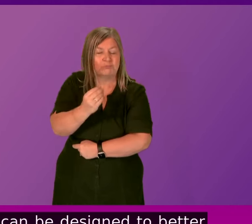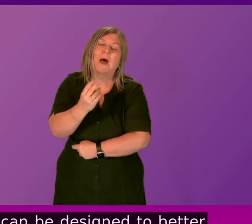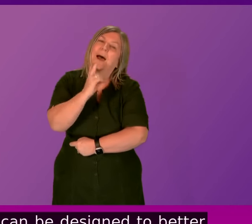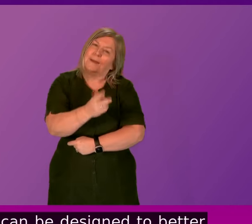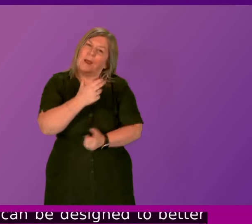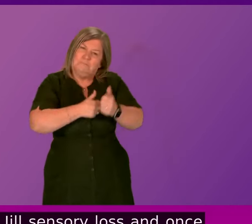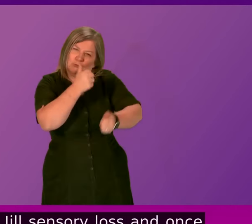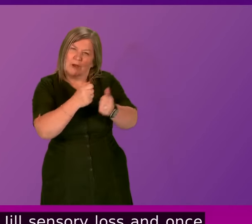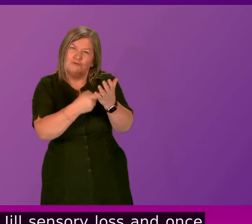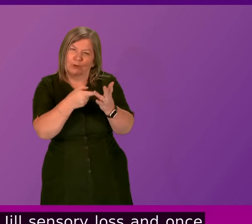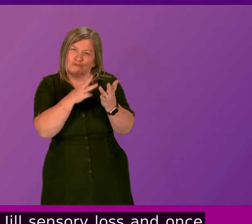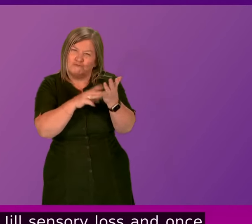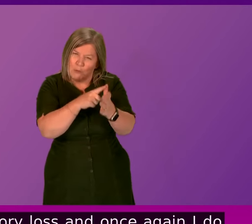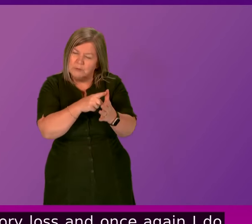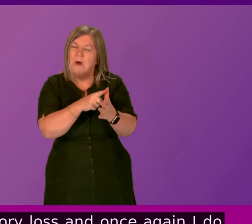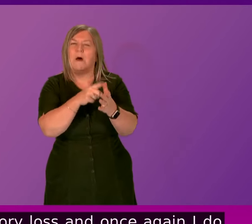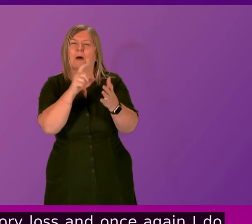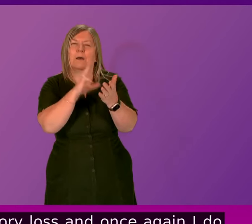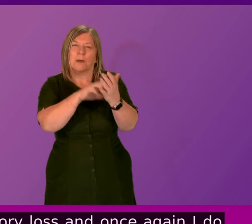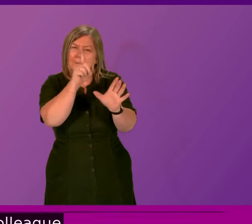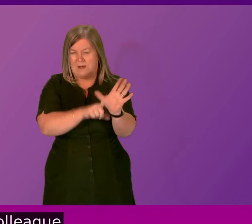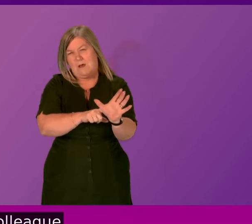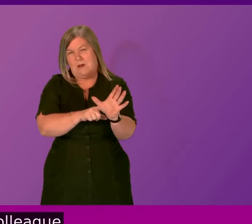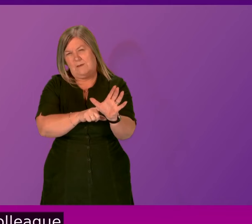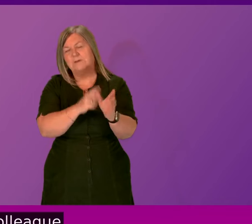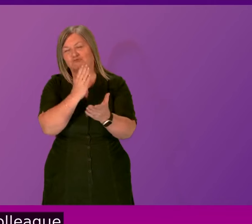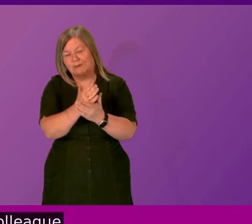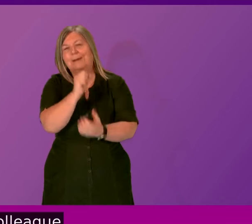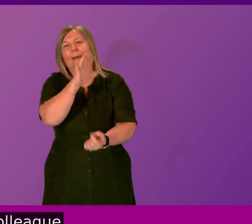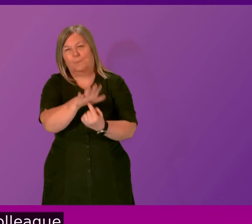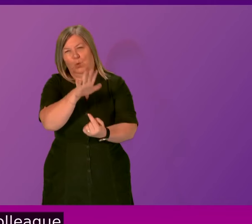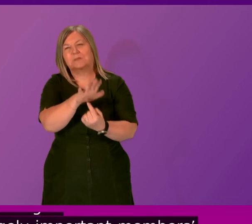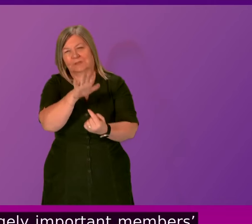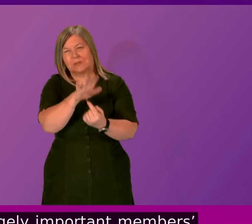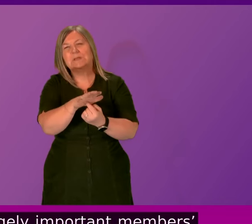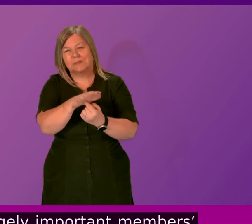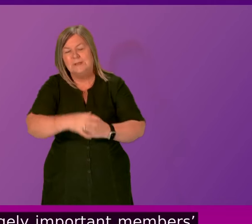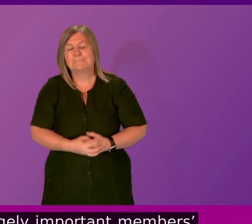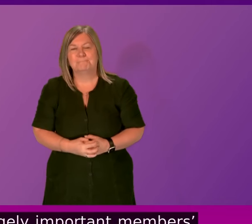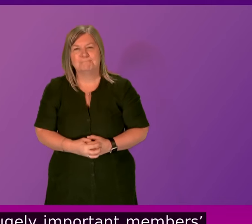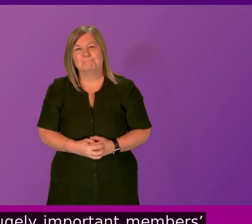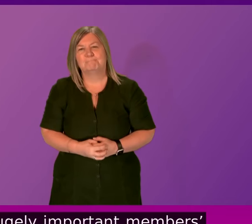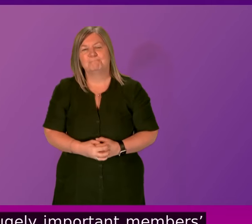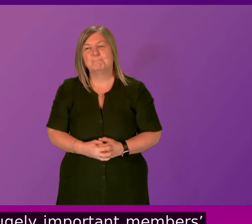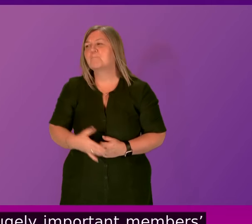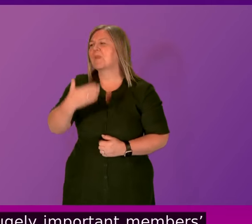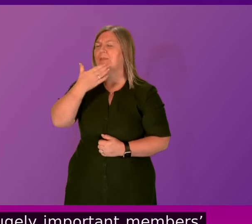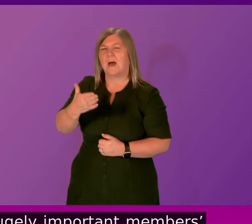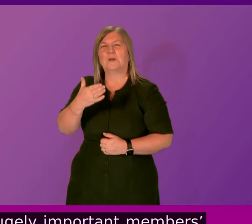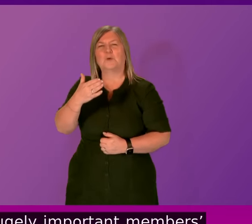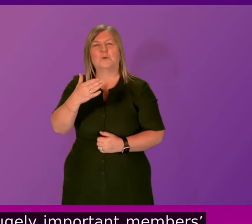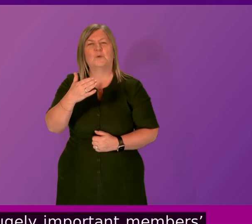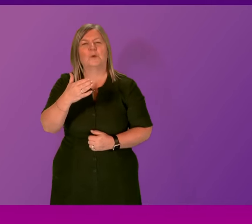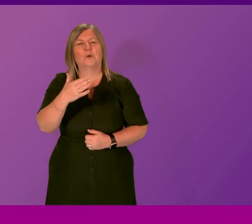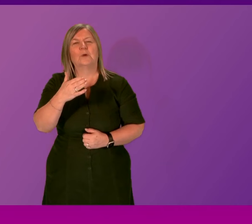Rona Mackay, for securing this hugely important members' debate. Thank you. Thank you, Mr McMillan. I now call Carol Mochen